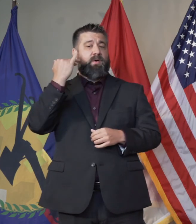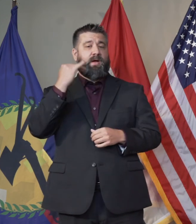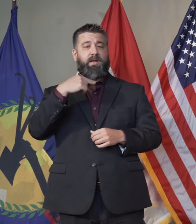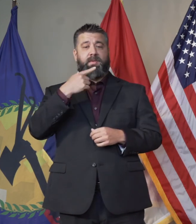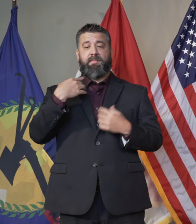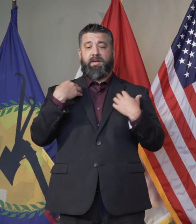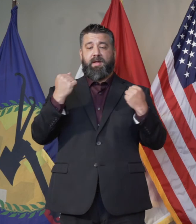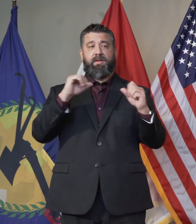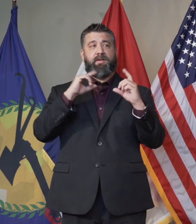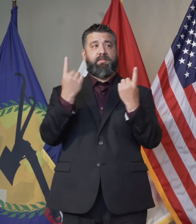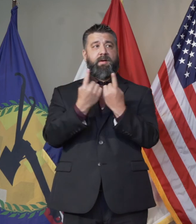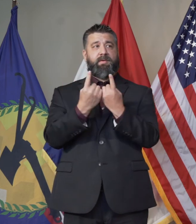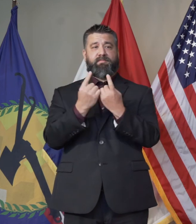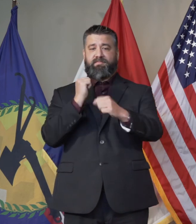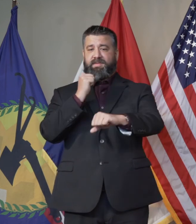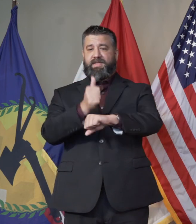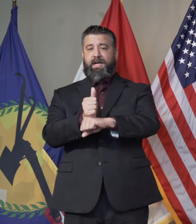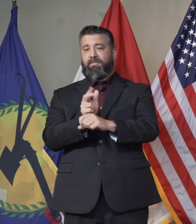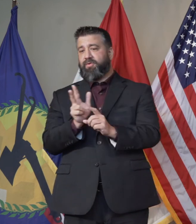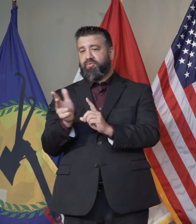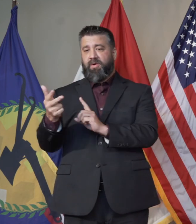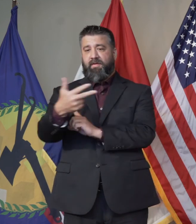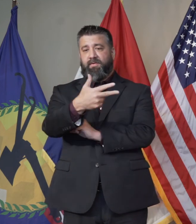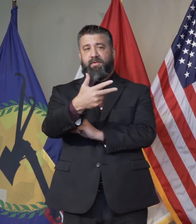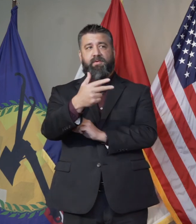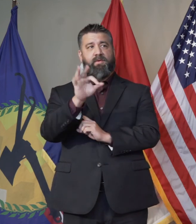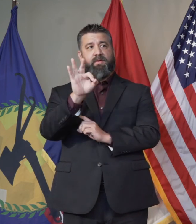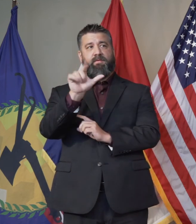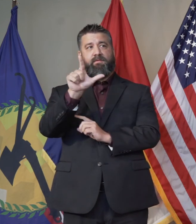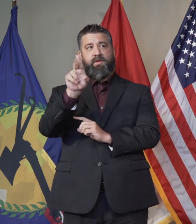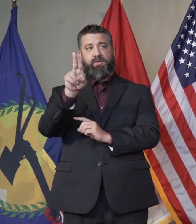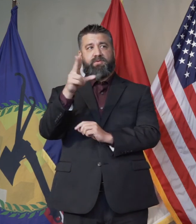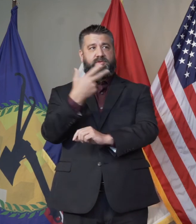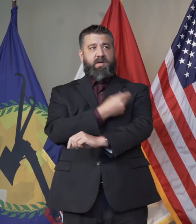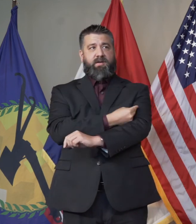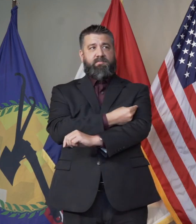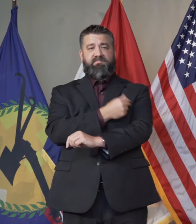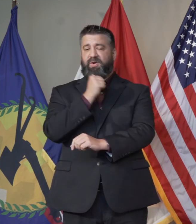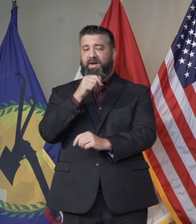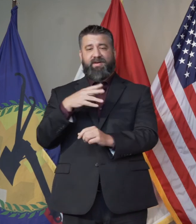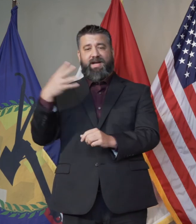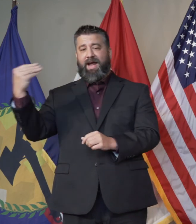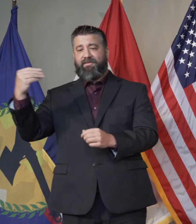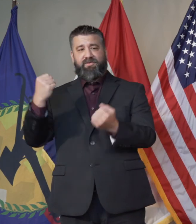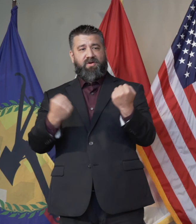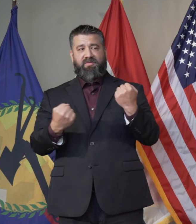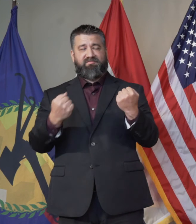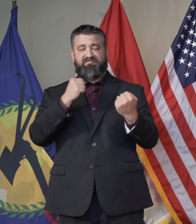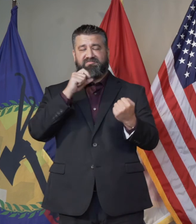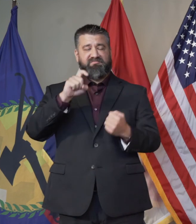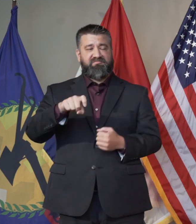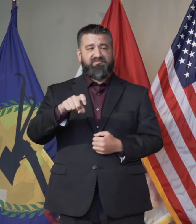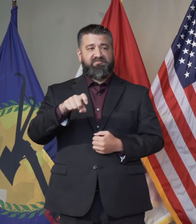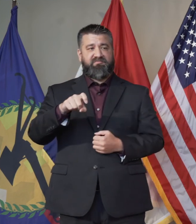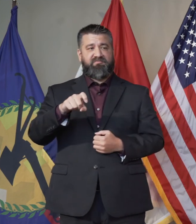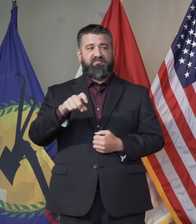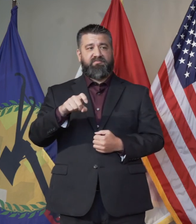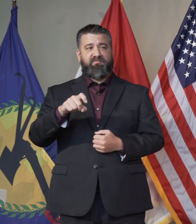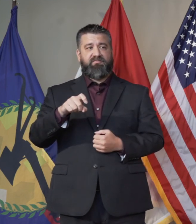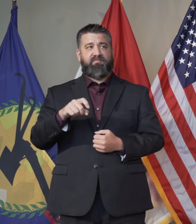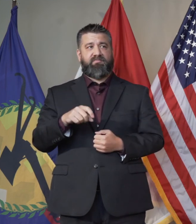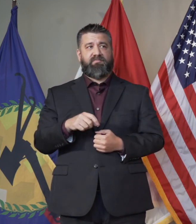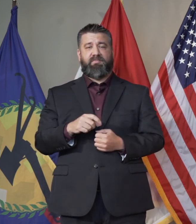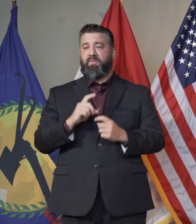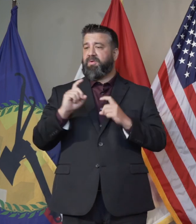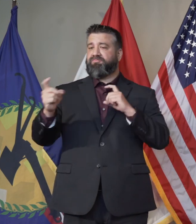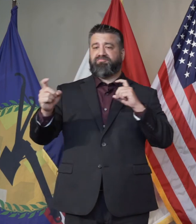established drive-through flu shots at our health centers. And you don't have to get out of your car. And we'll give as many people a